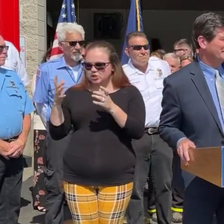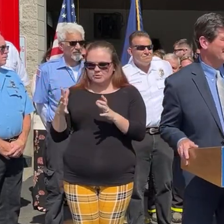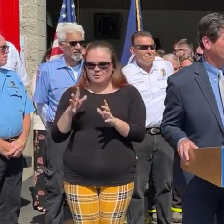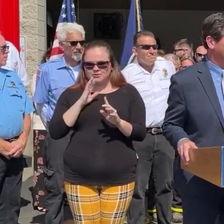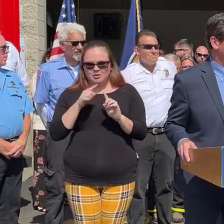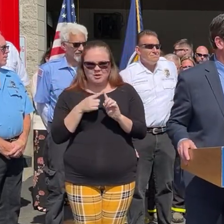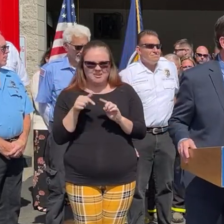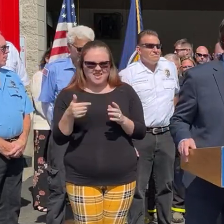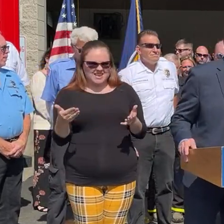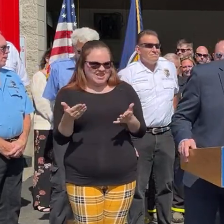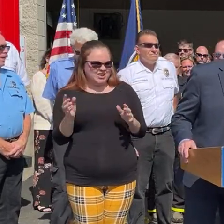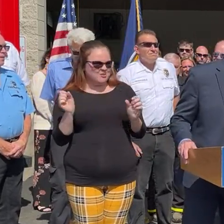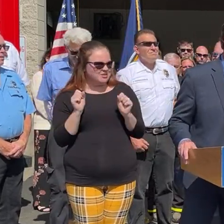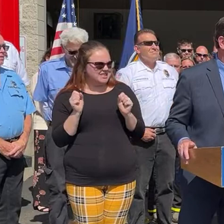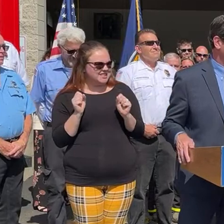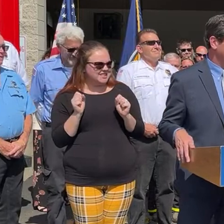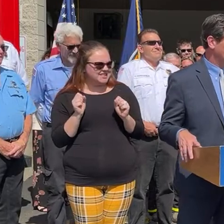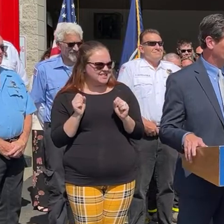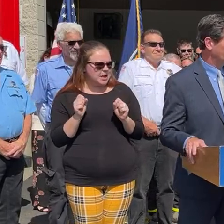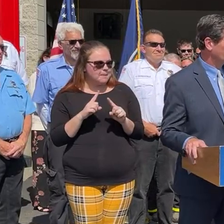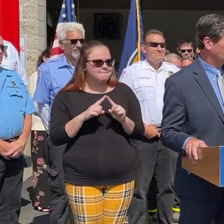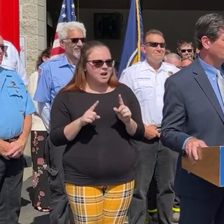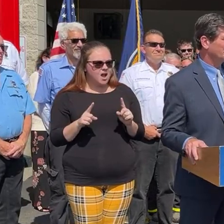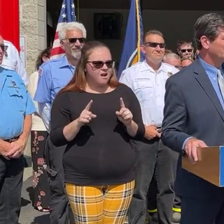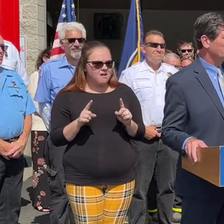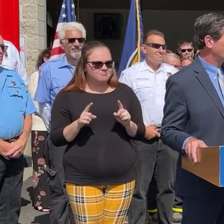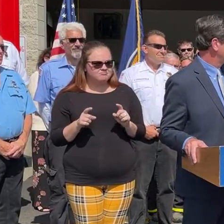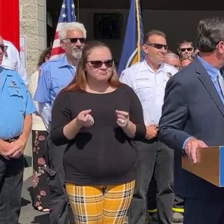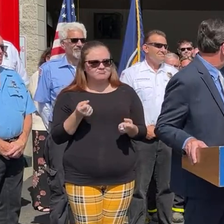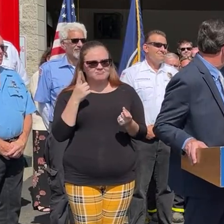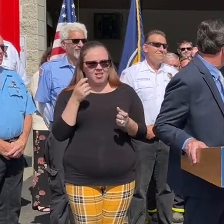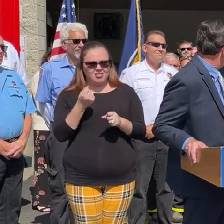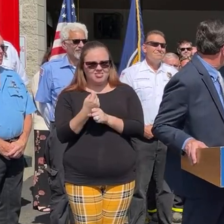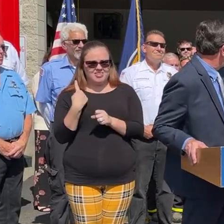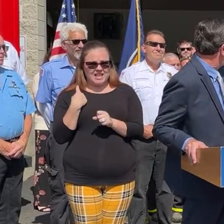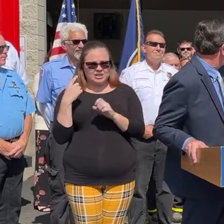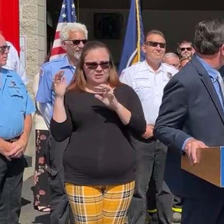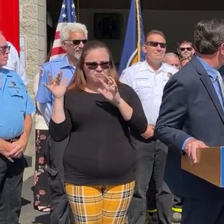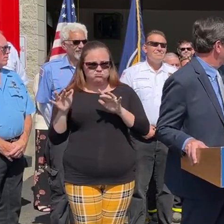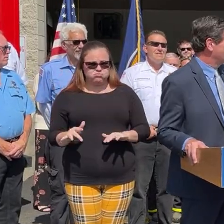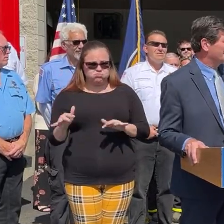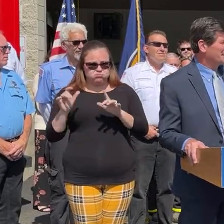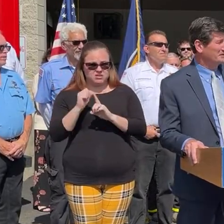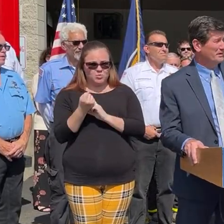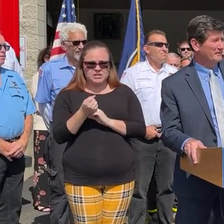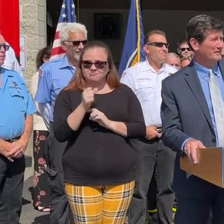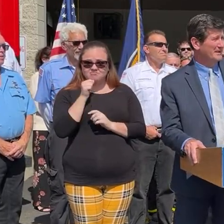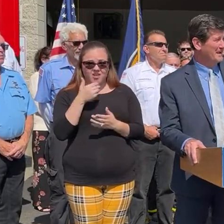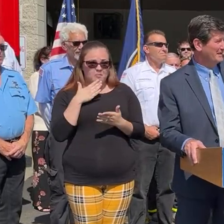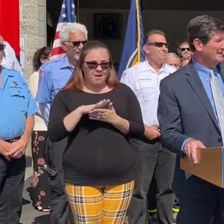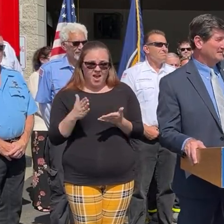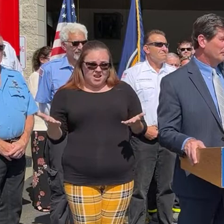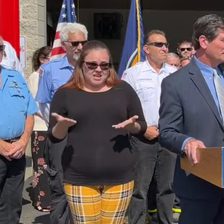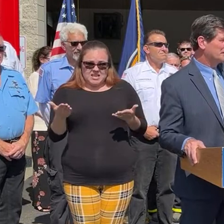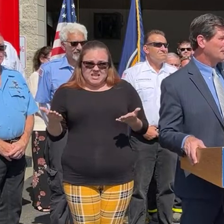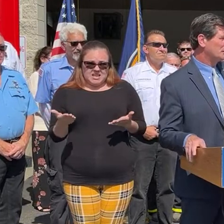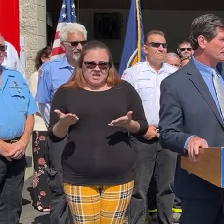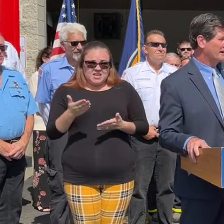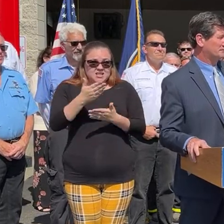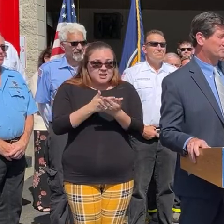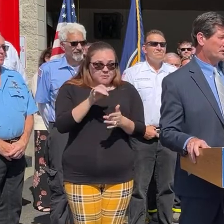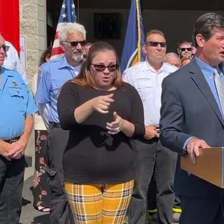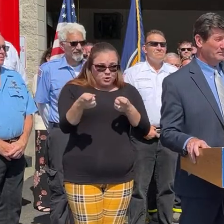it's like sometimes here in the winter. Ironically, though, in our blizzard situation, it wasn't that bad in the southern part of Erie County. Some of those